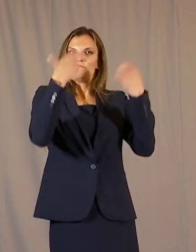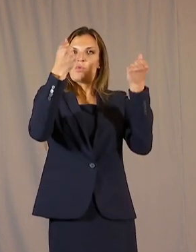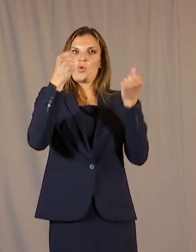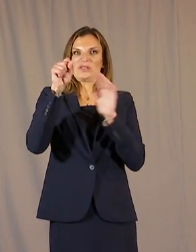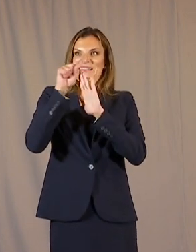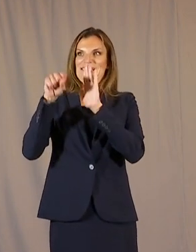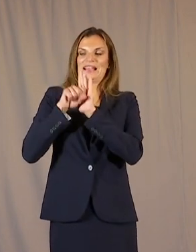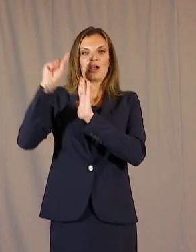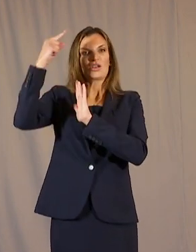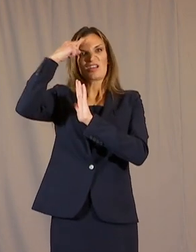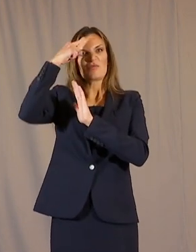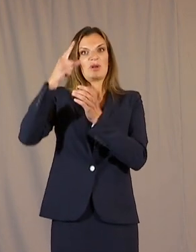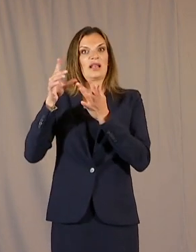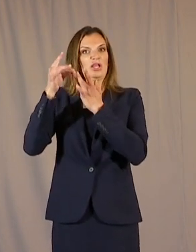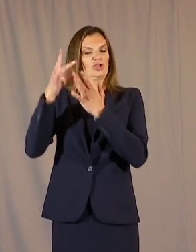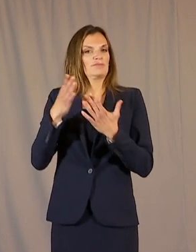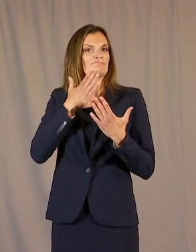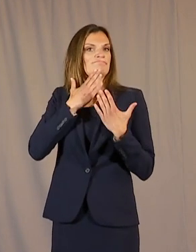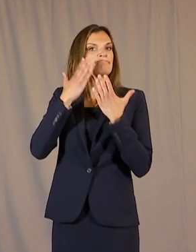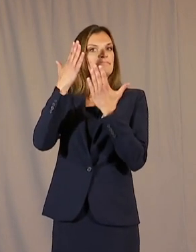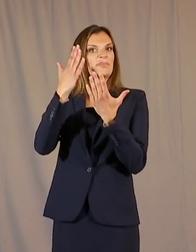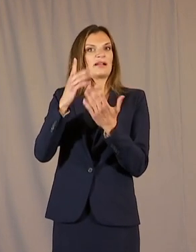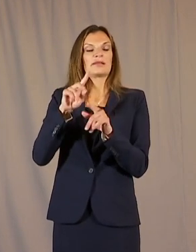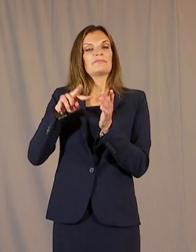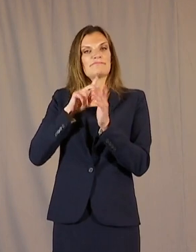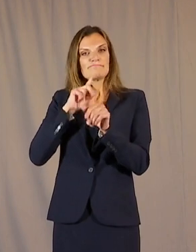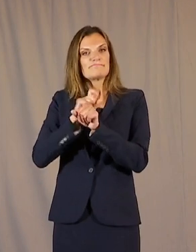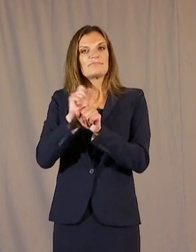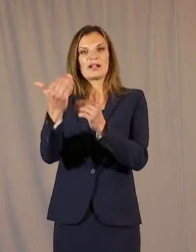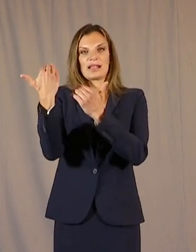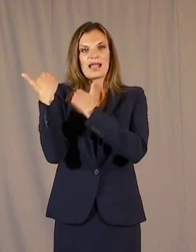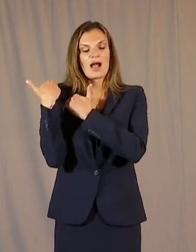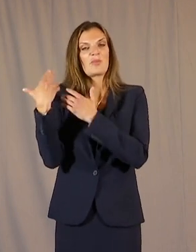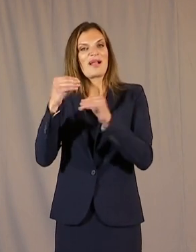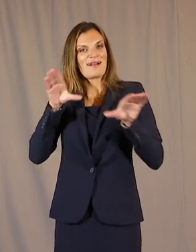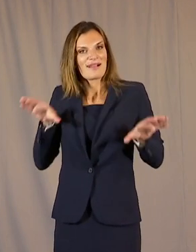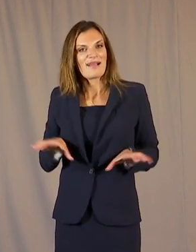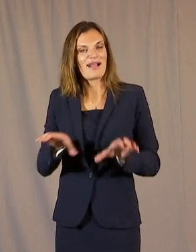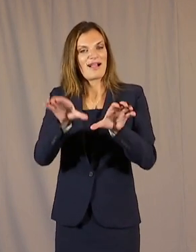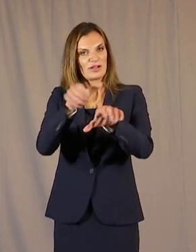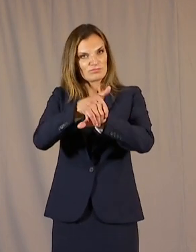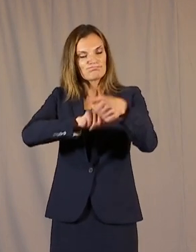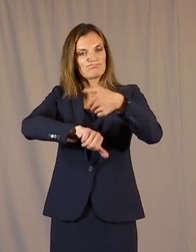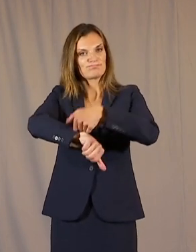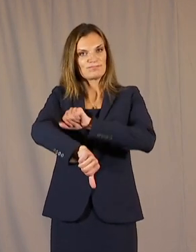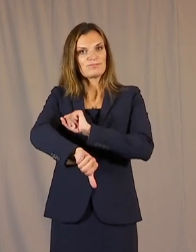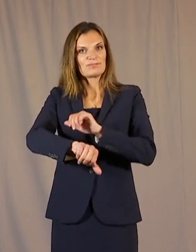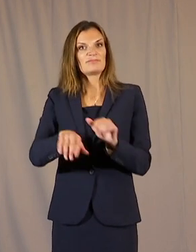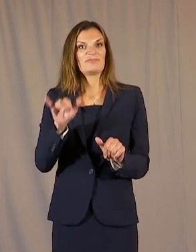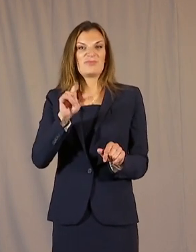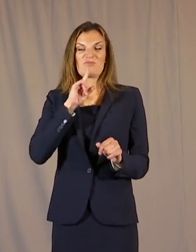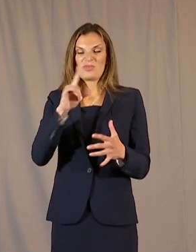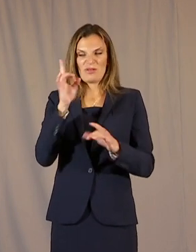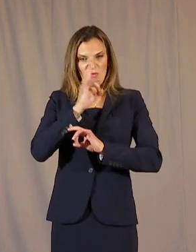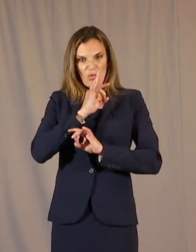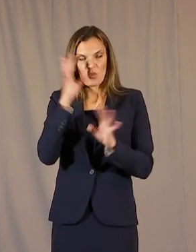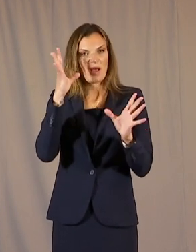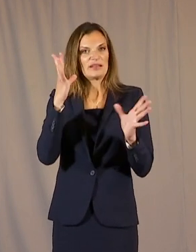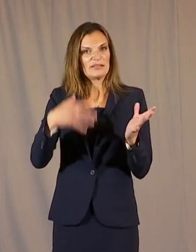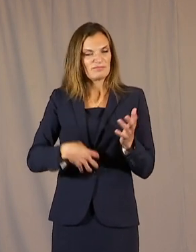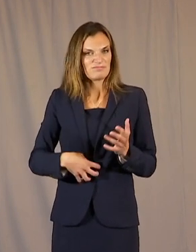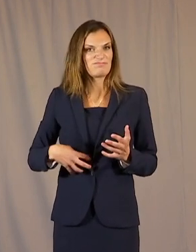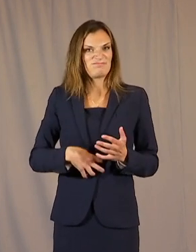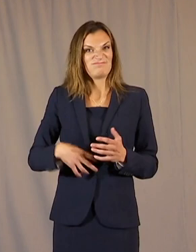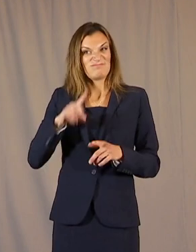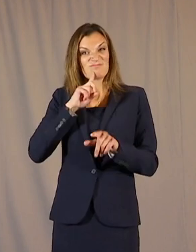in putting some accountability and action to the horrendous reality that we were